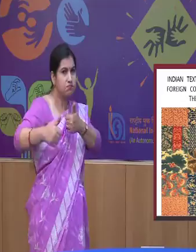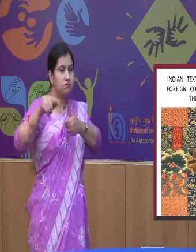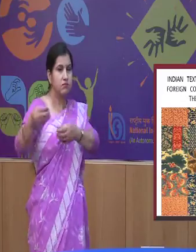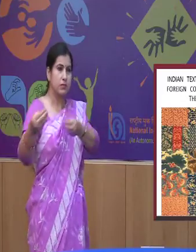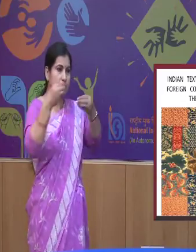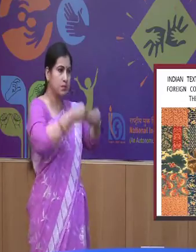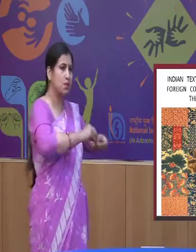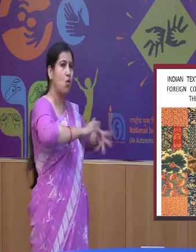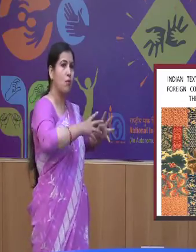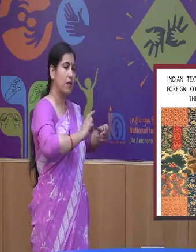deindustrialization